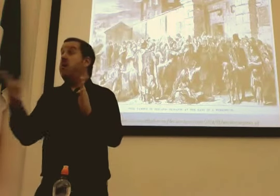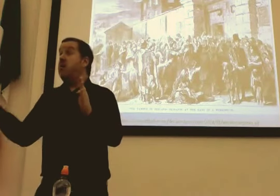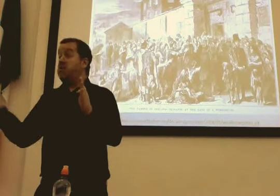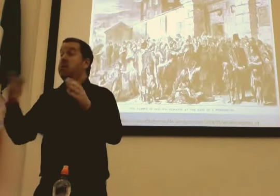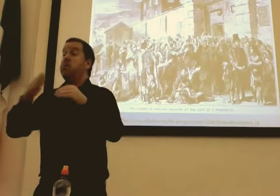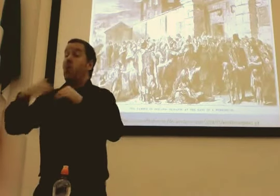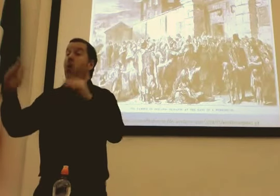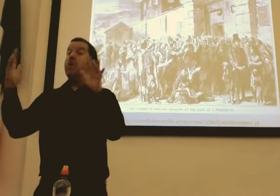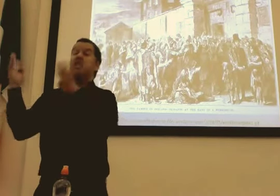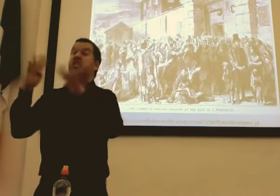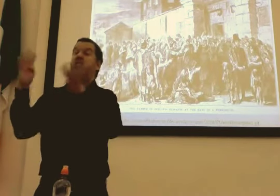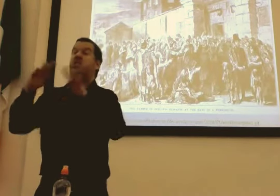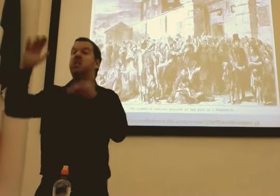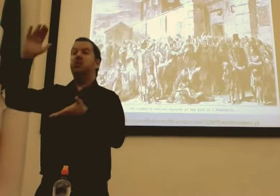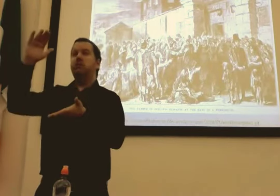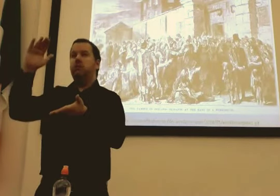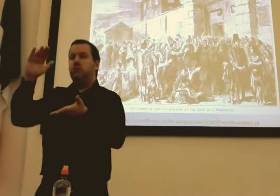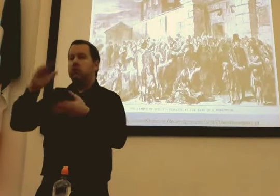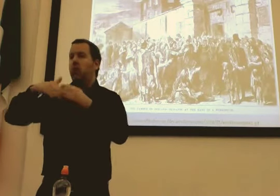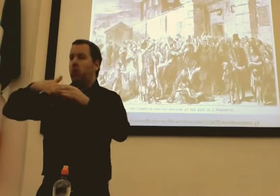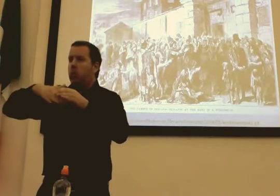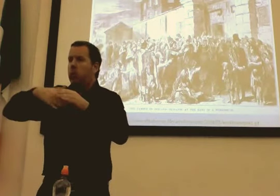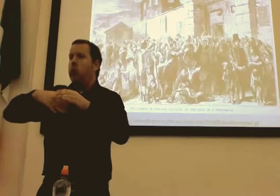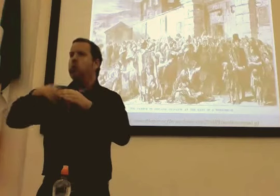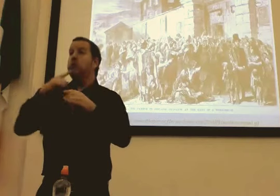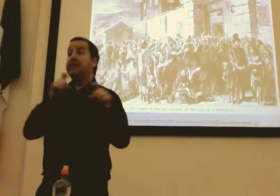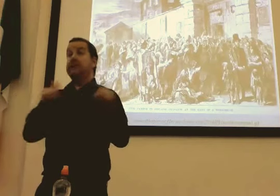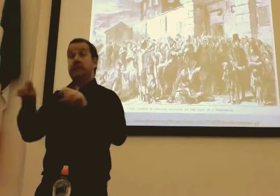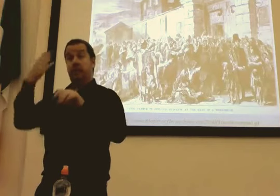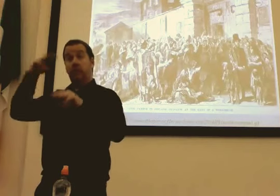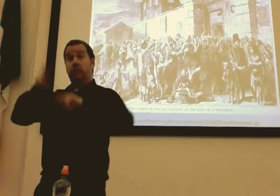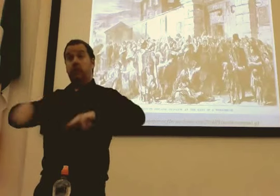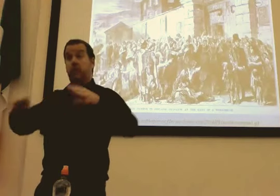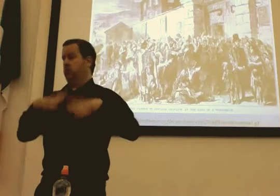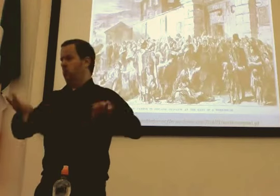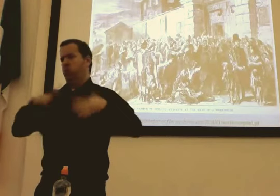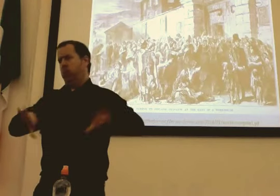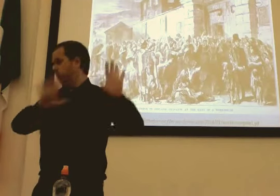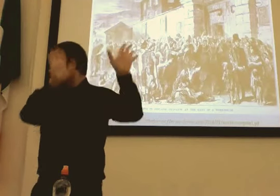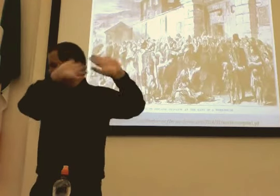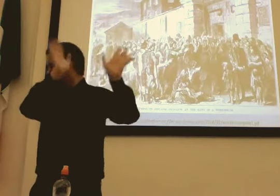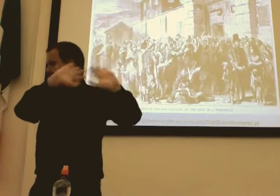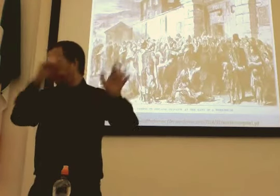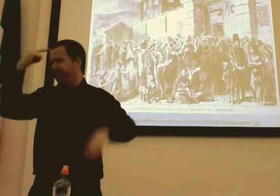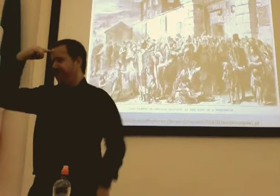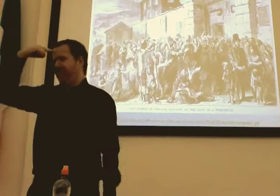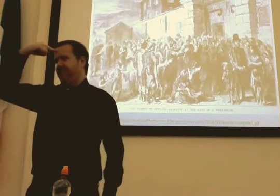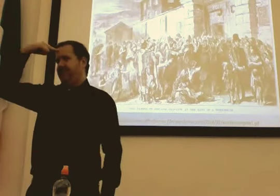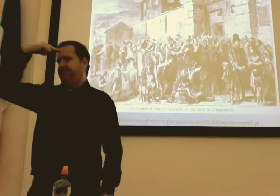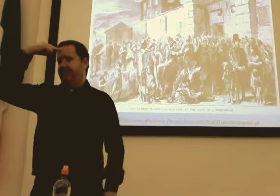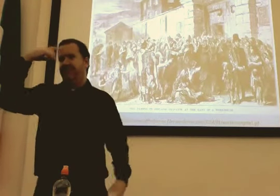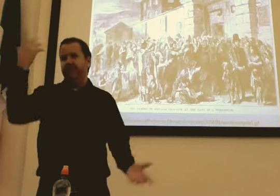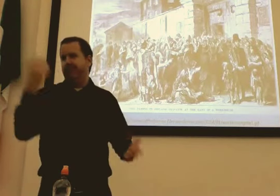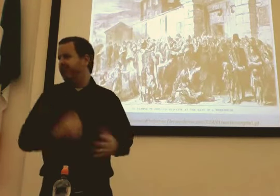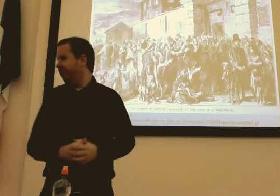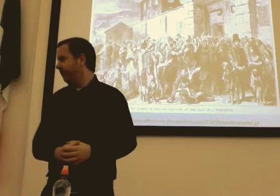people. And then as the numbers decreased over time, when things did improve, people still had that mark